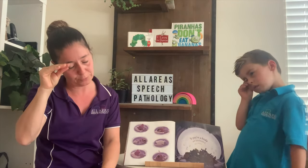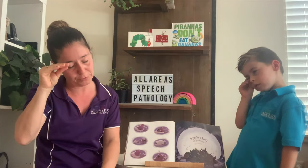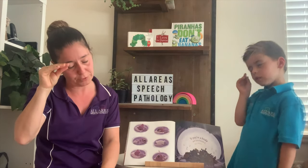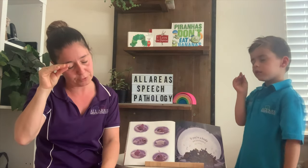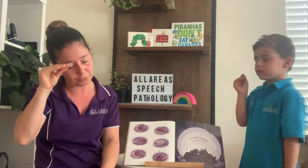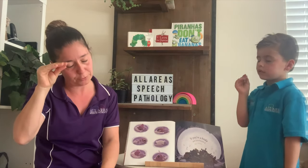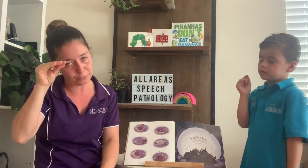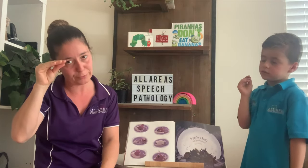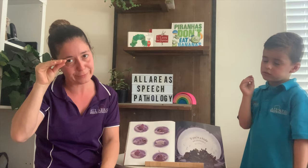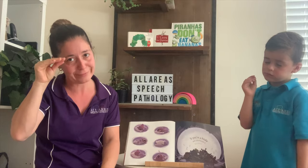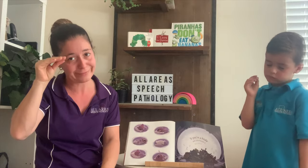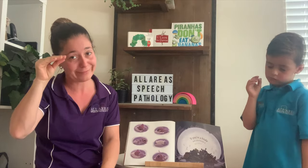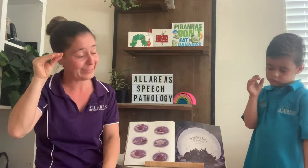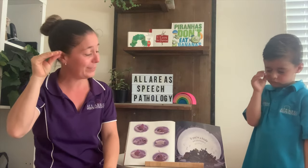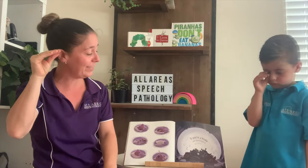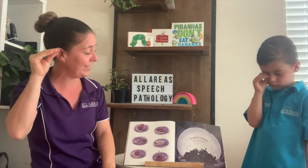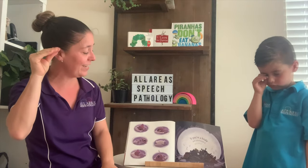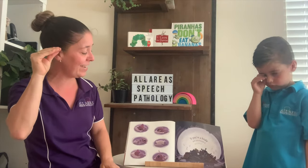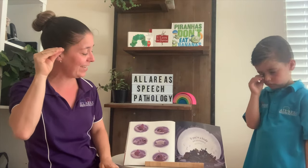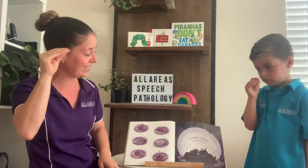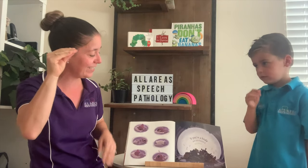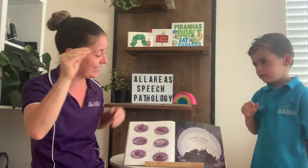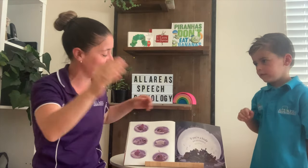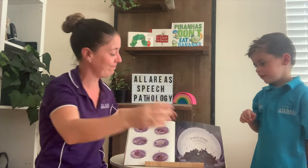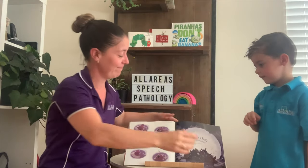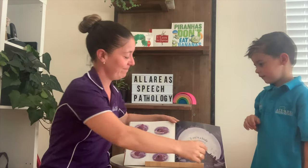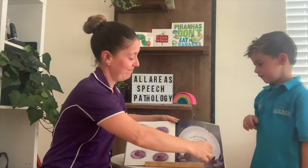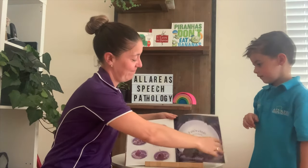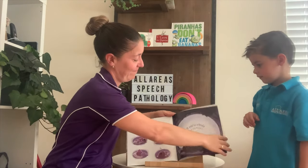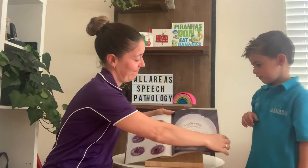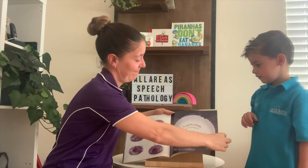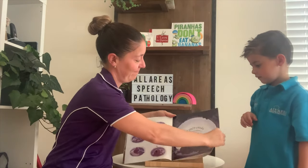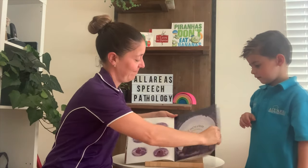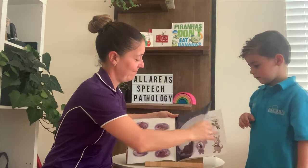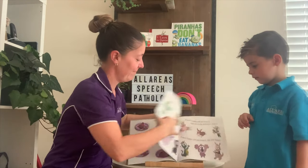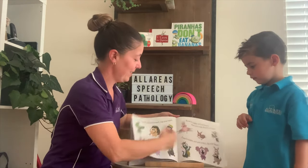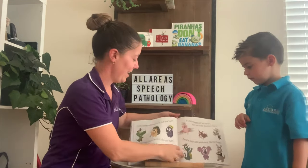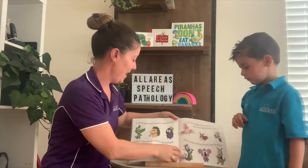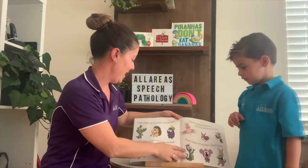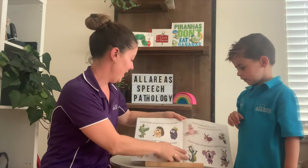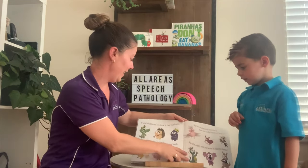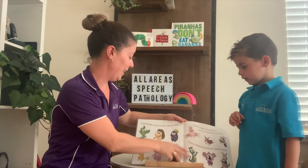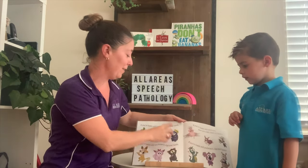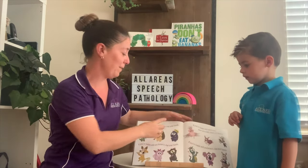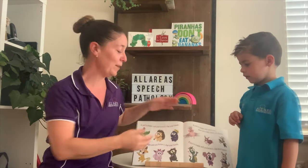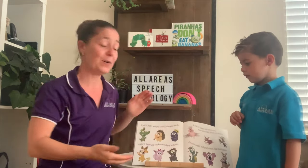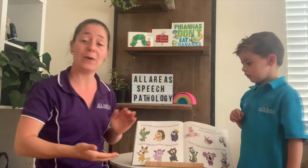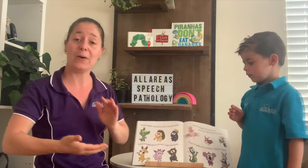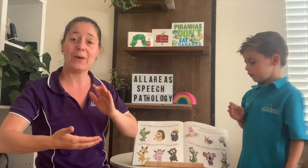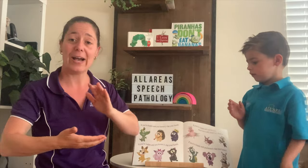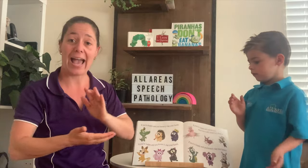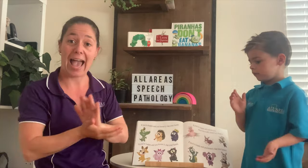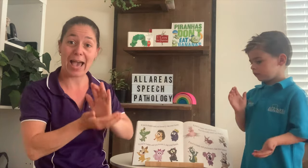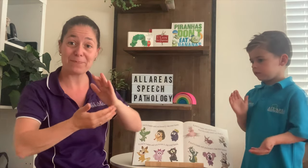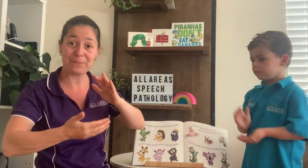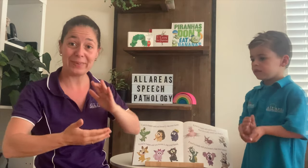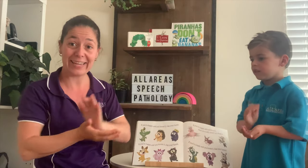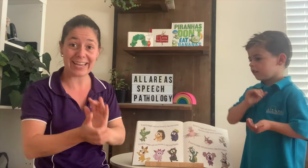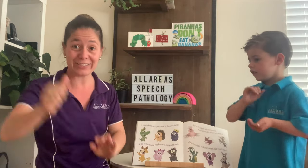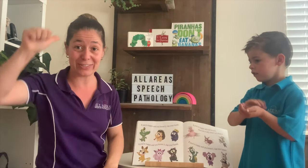Good night. If you're happy and you